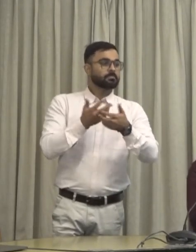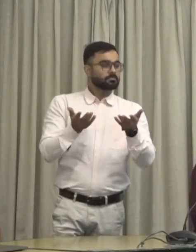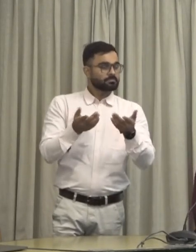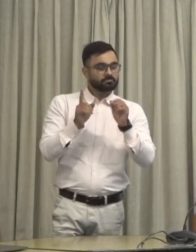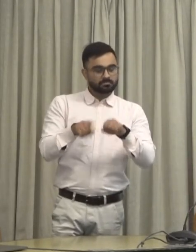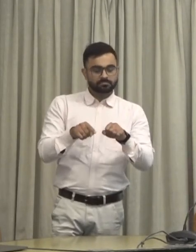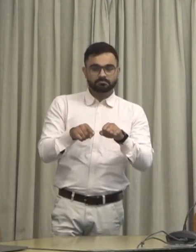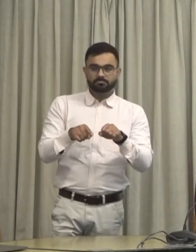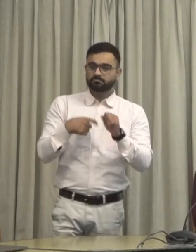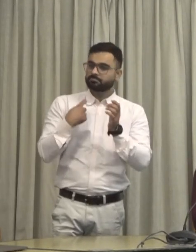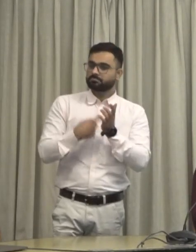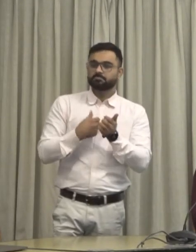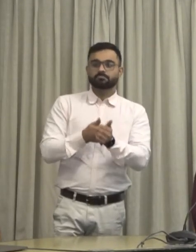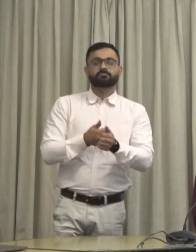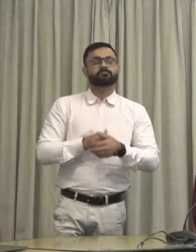That has to be elicited.